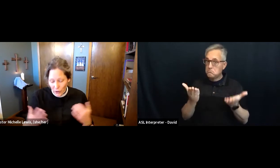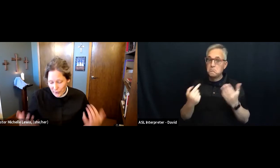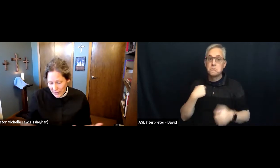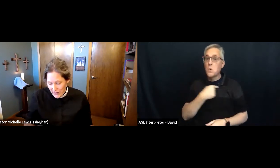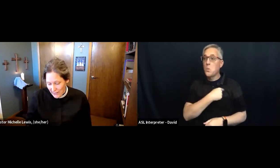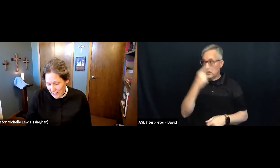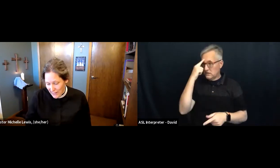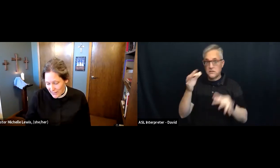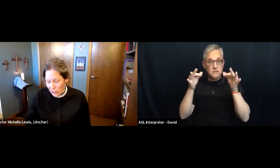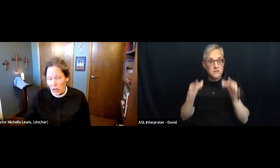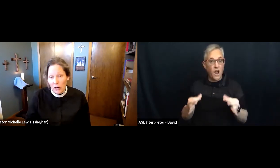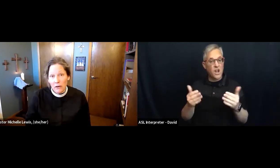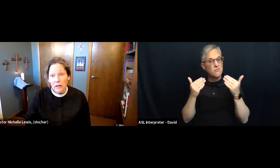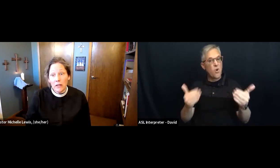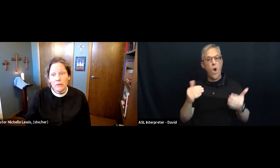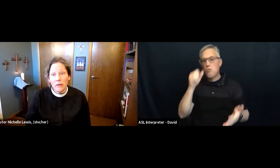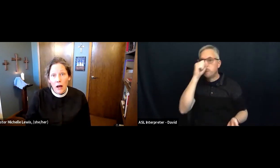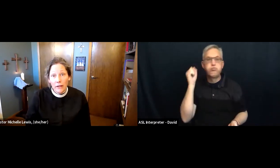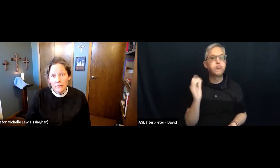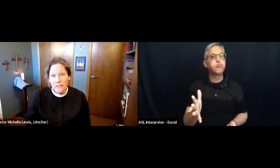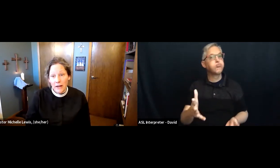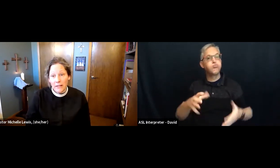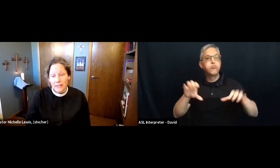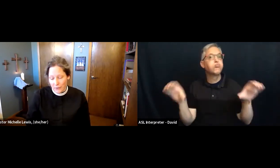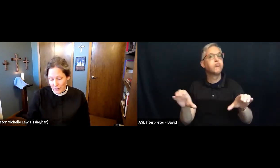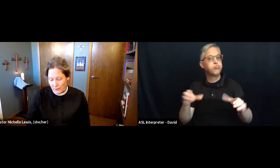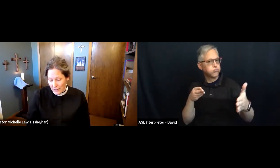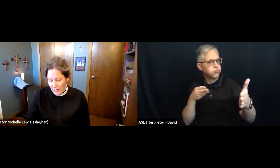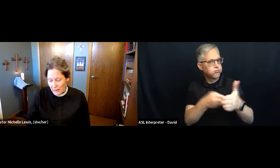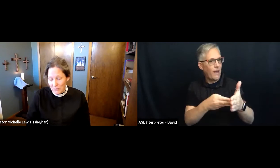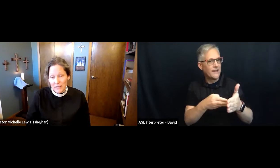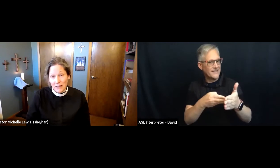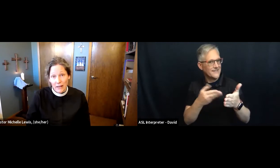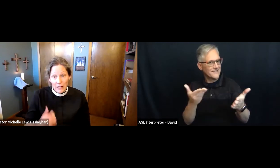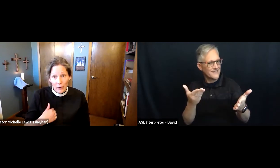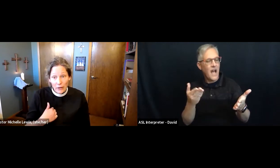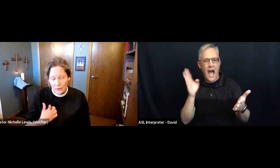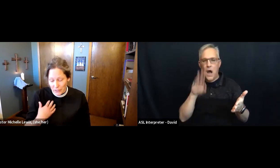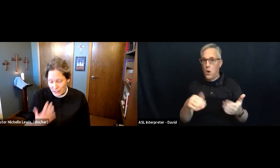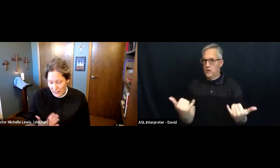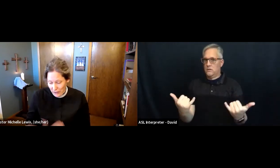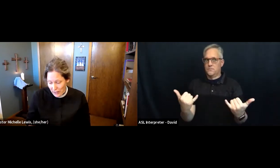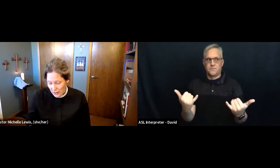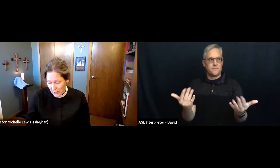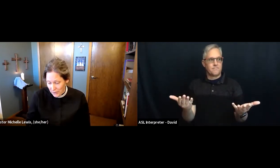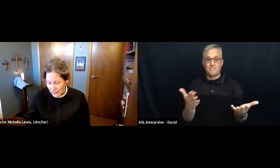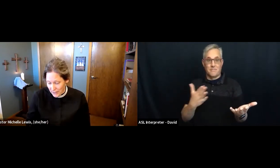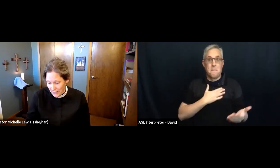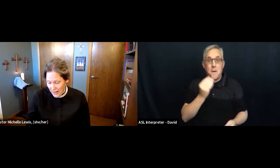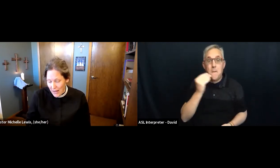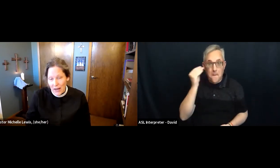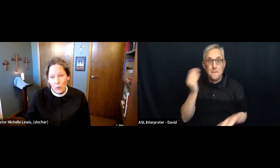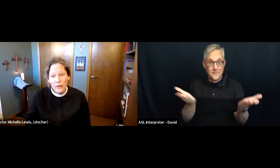I know in these days there are a lot of tense times in our house, just here at our